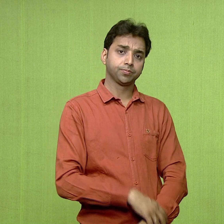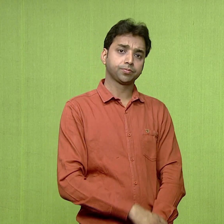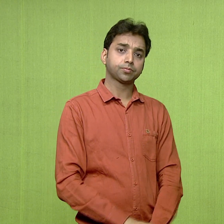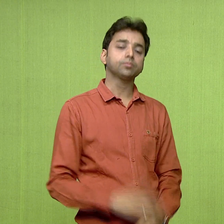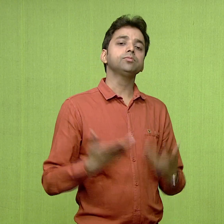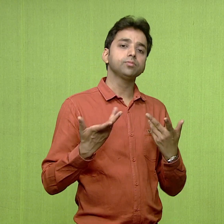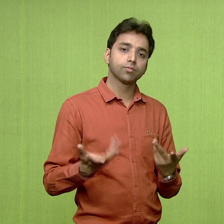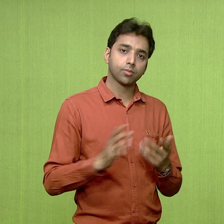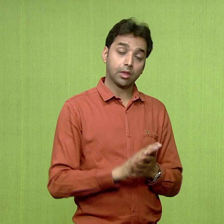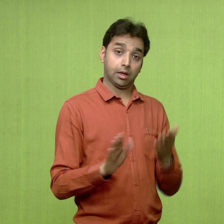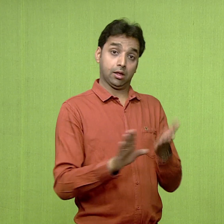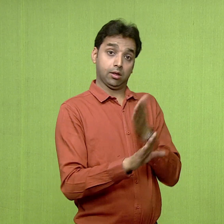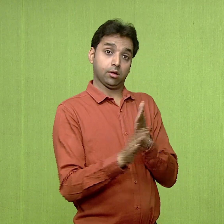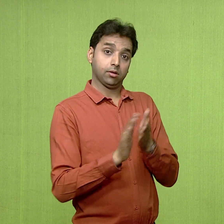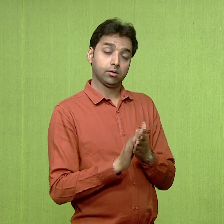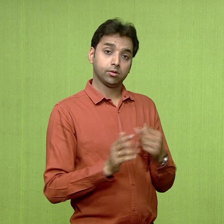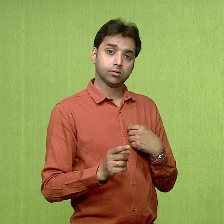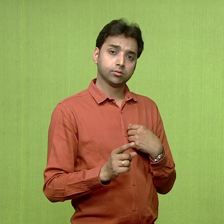However, later Prakrit,